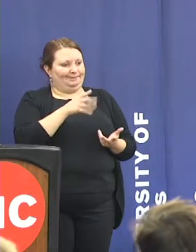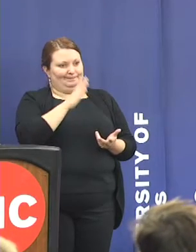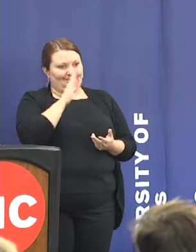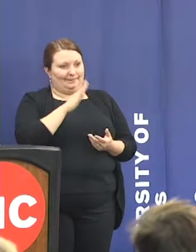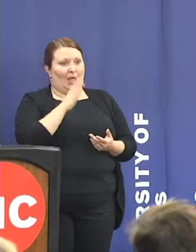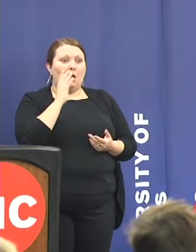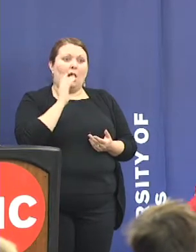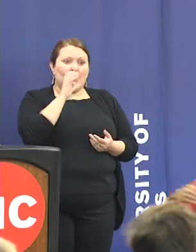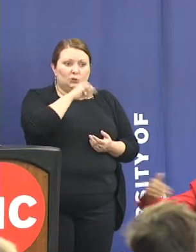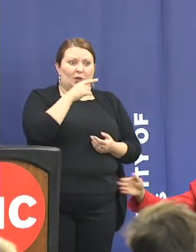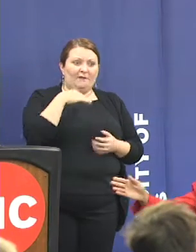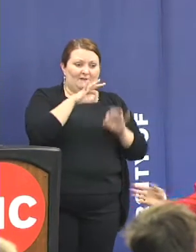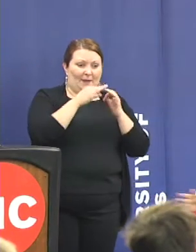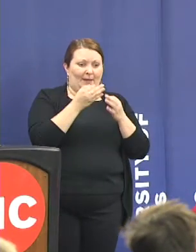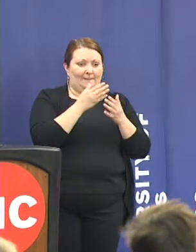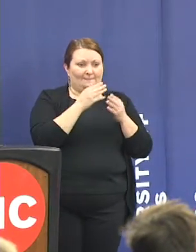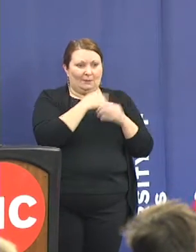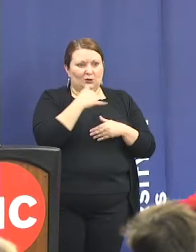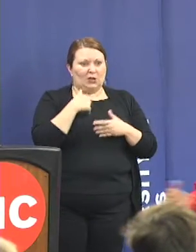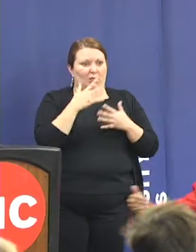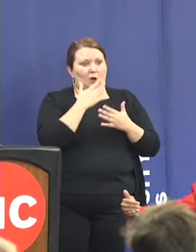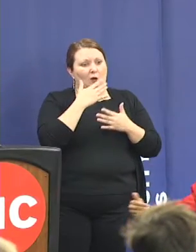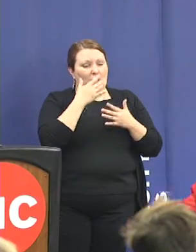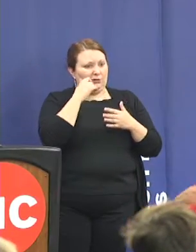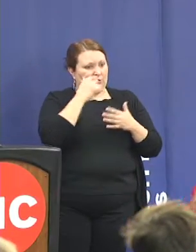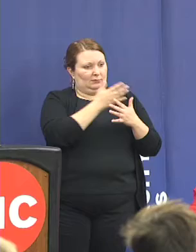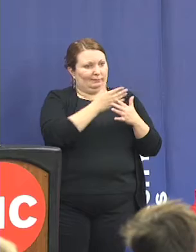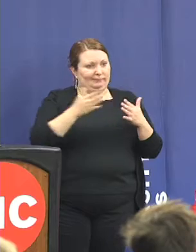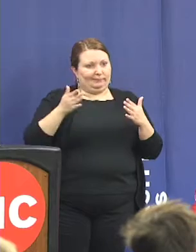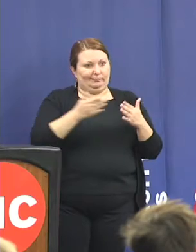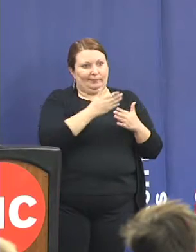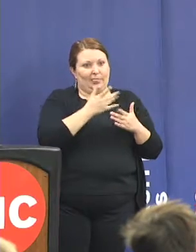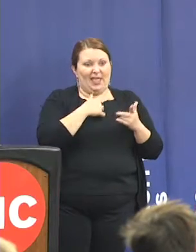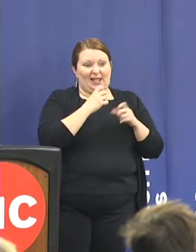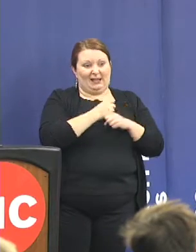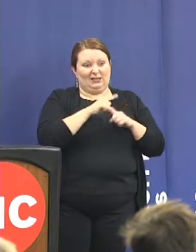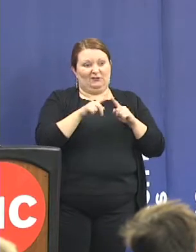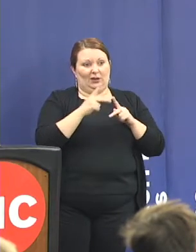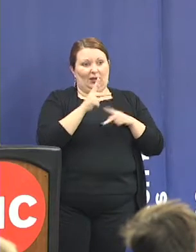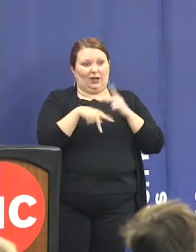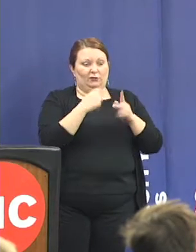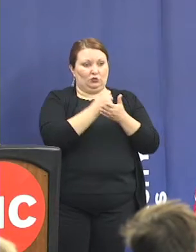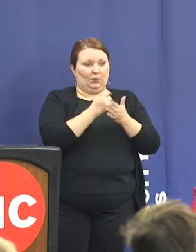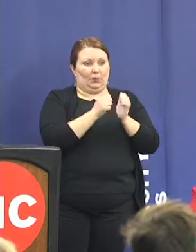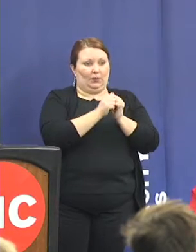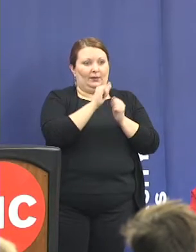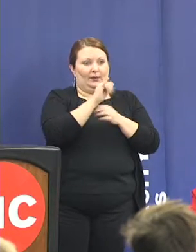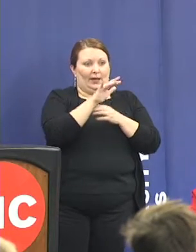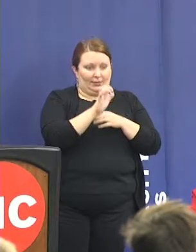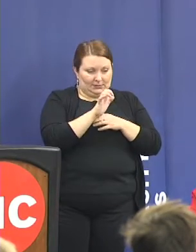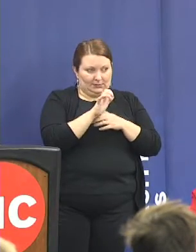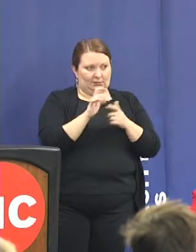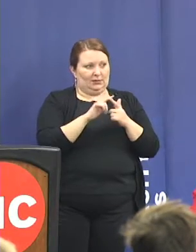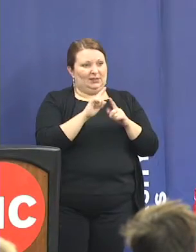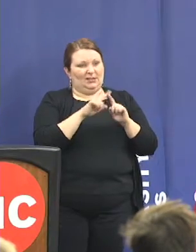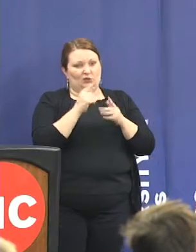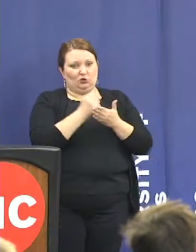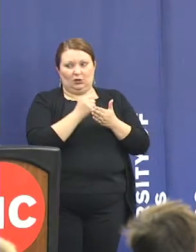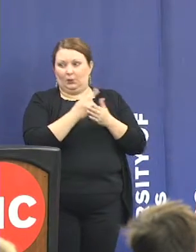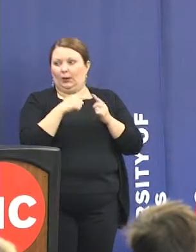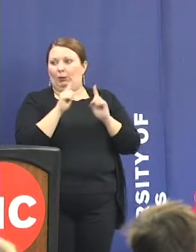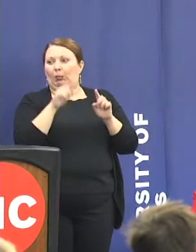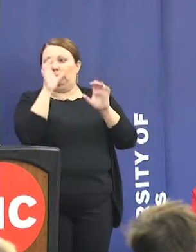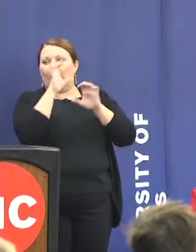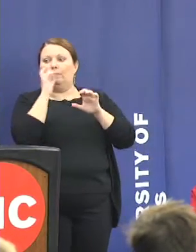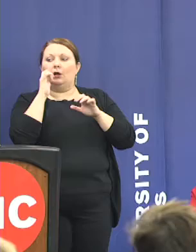that you have family members that are on every color spectrum, and they may receive different treatment with ICE. They may receive different treatment when they go